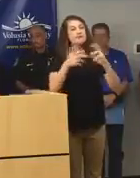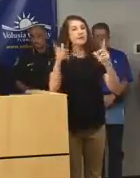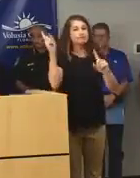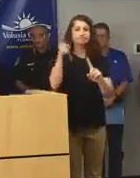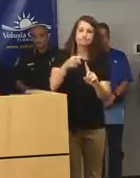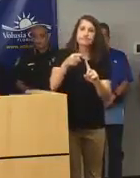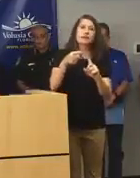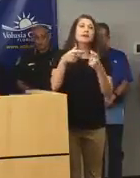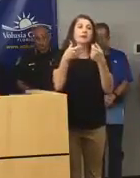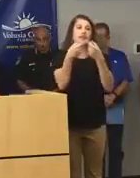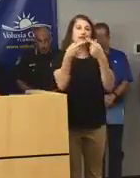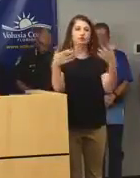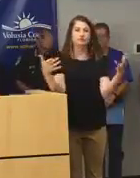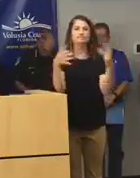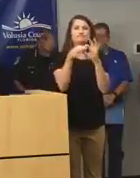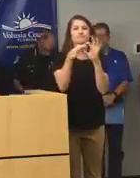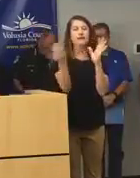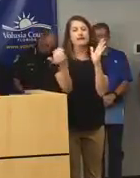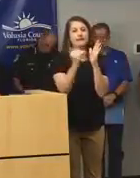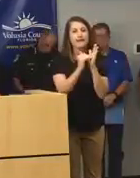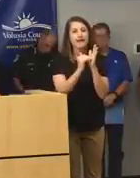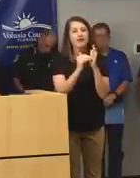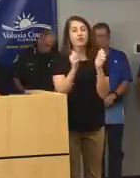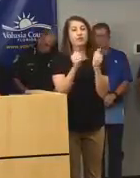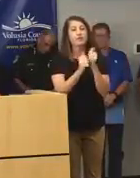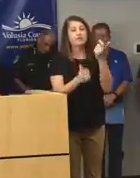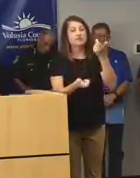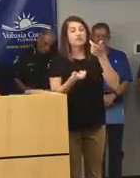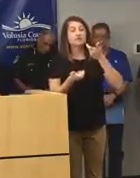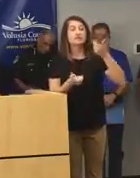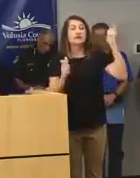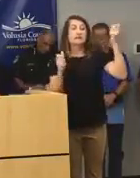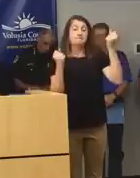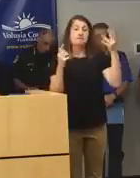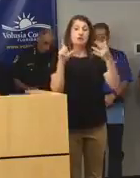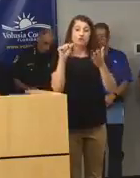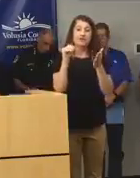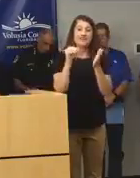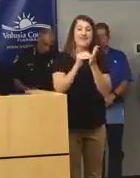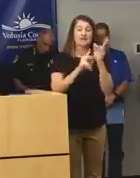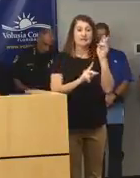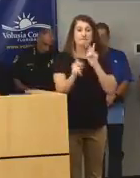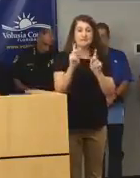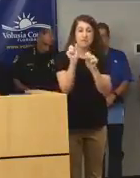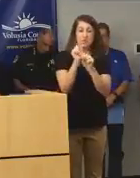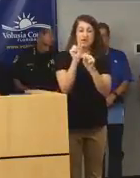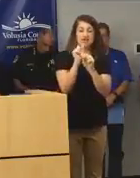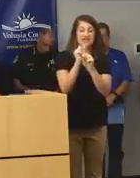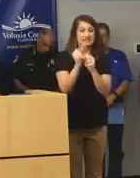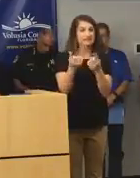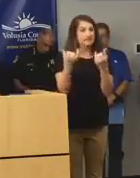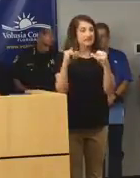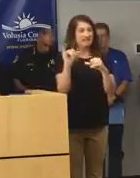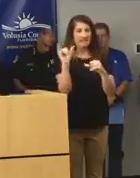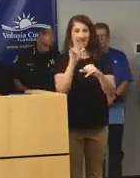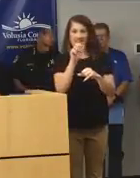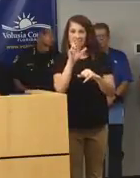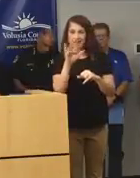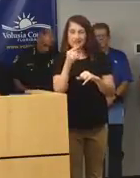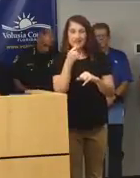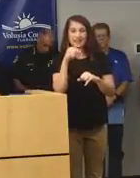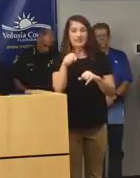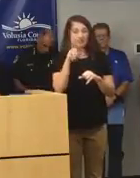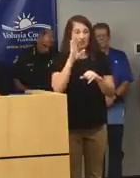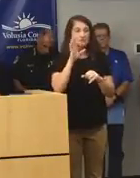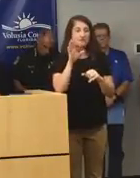to be getting power restored, because even with this massive army of 20,000 people that they have, as Larry told you, this is going